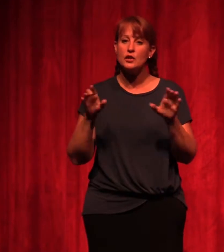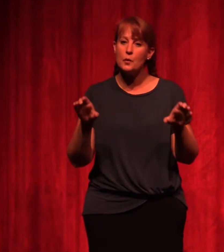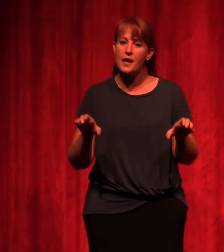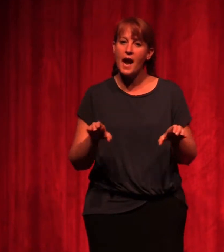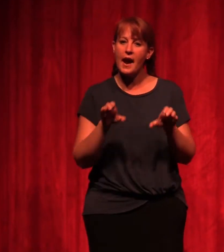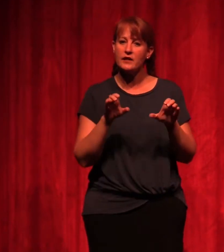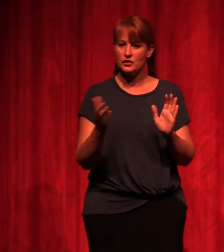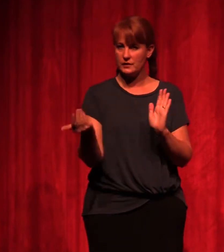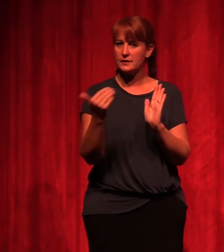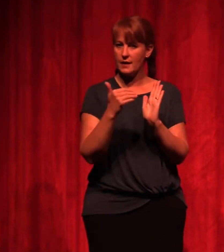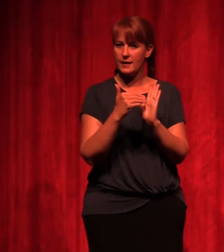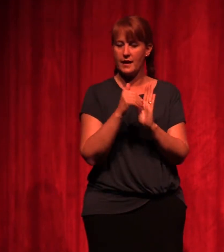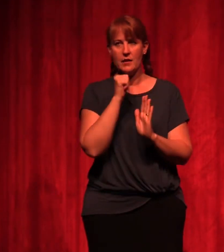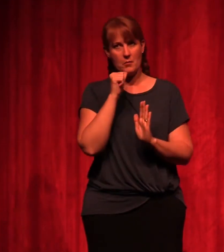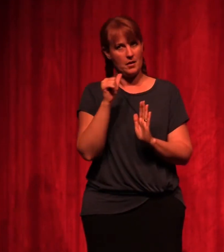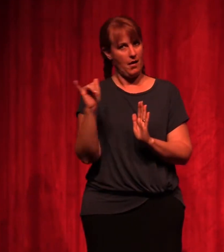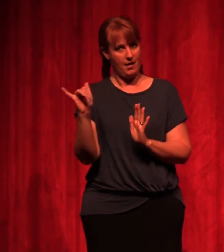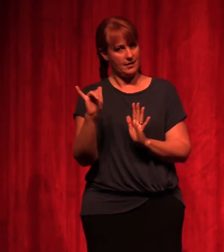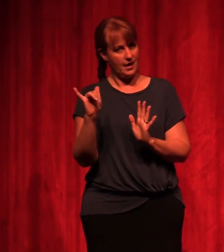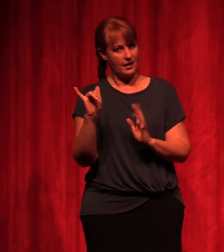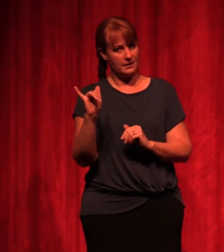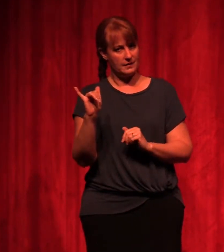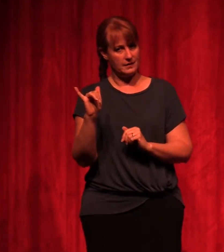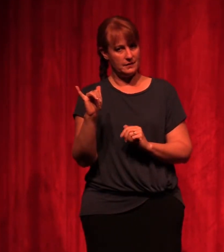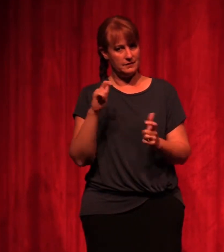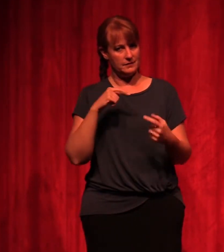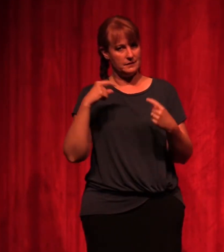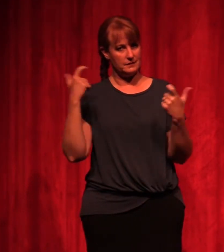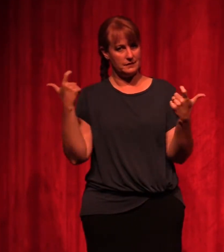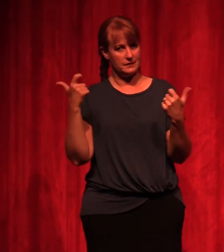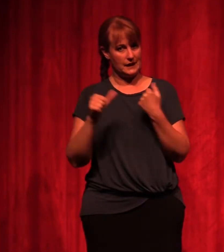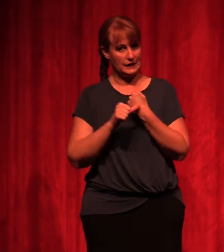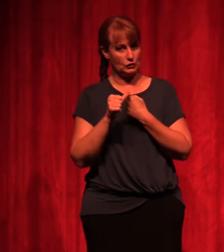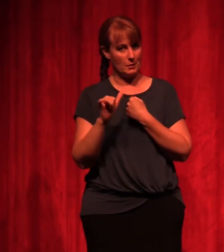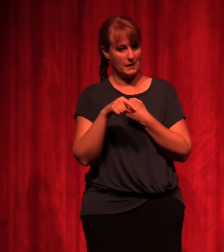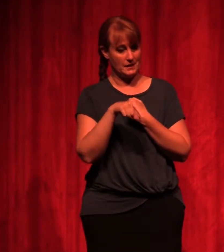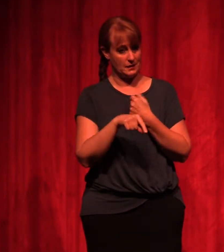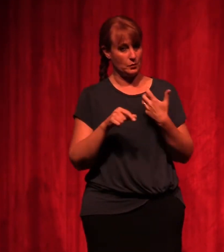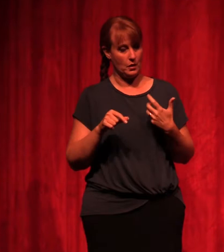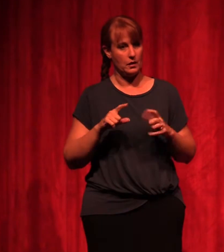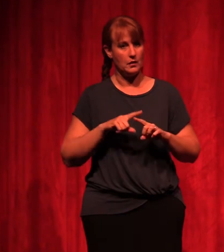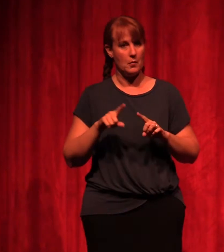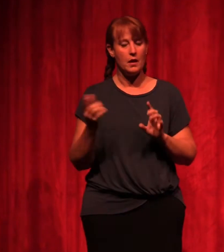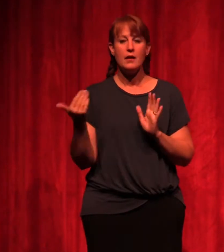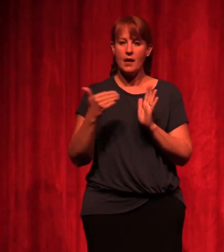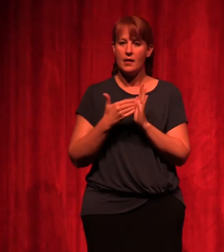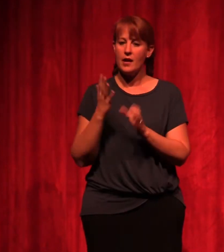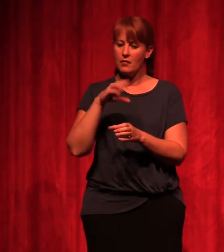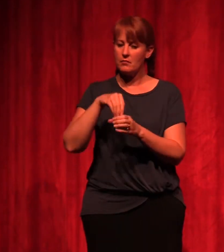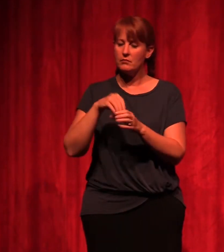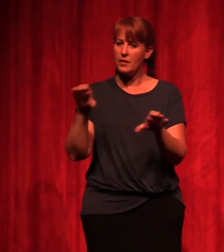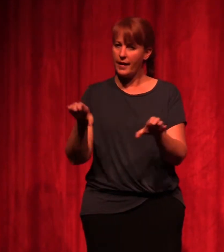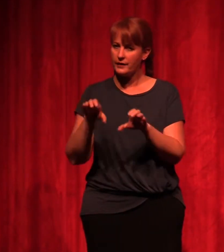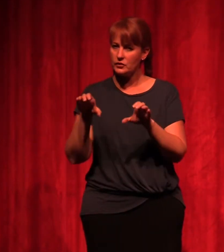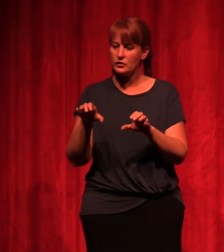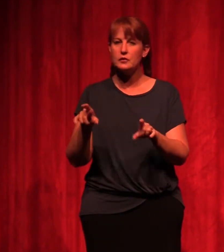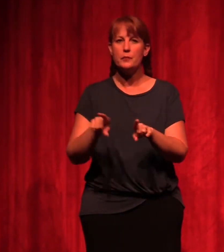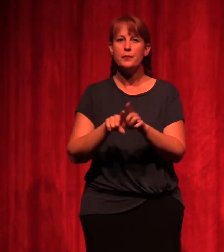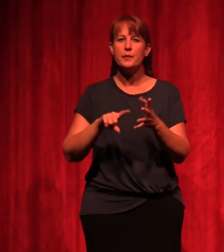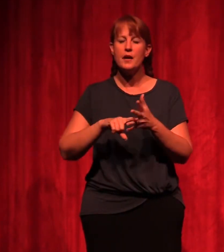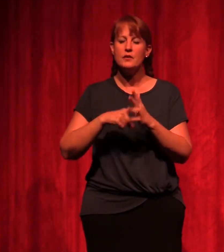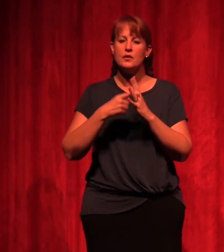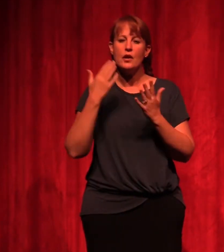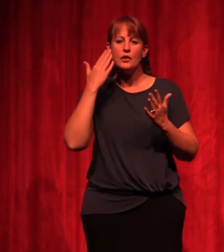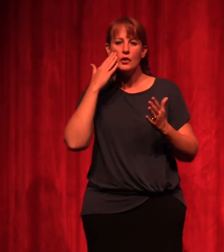actions again, not quite as extreme as this particular action, but I also